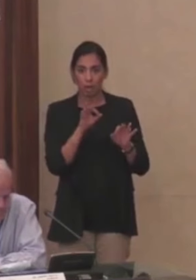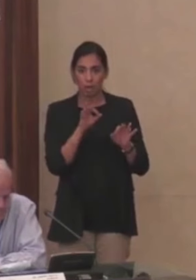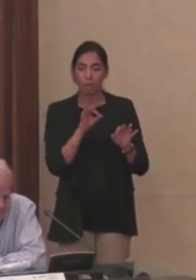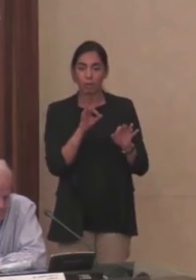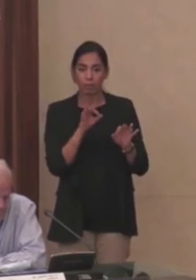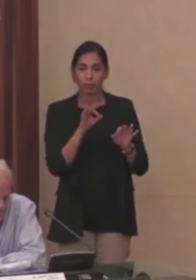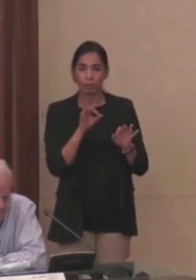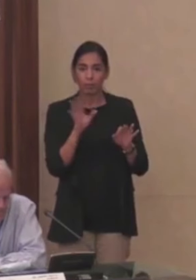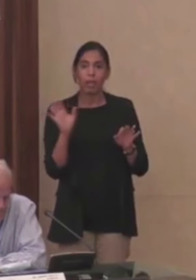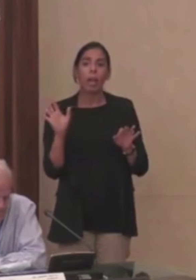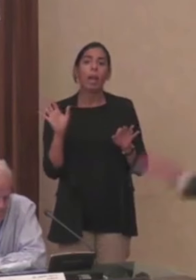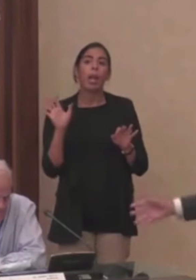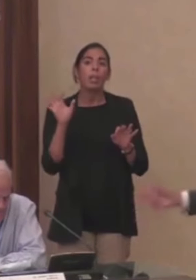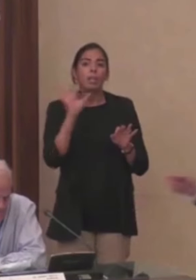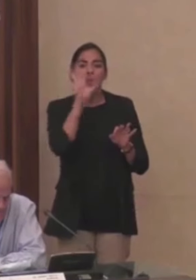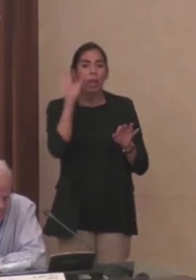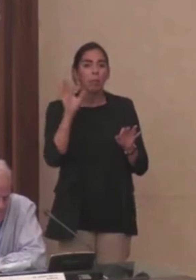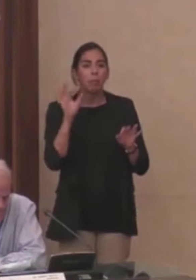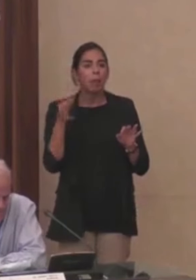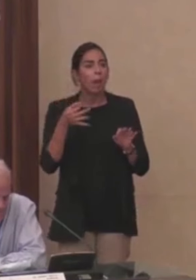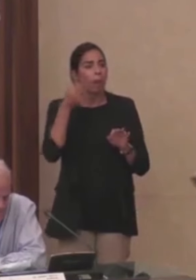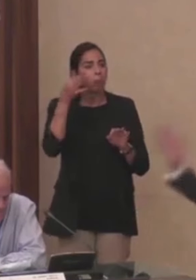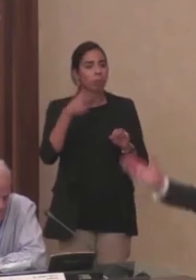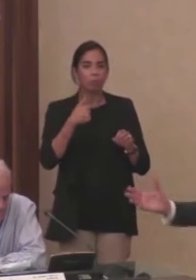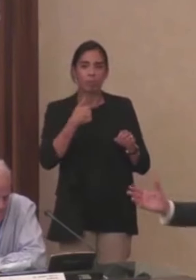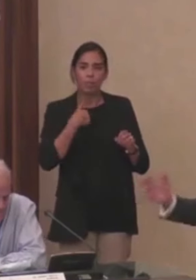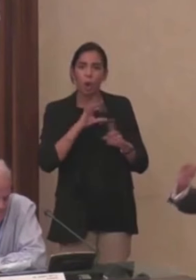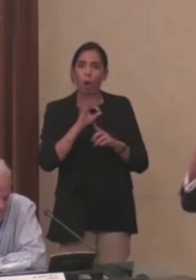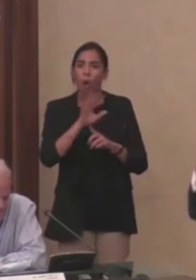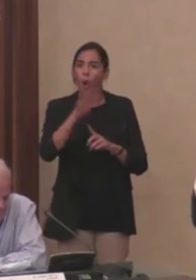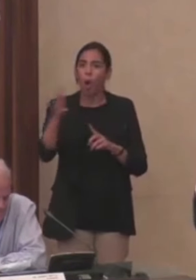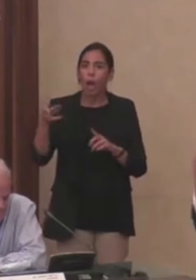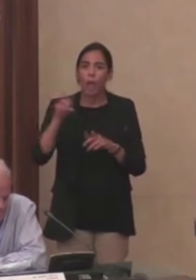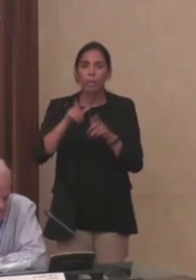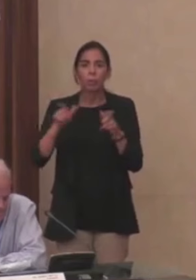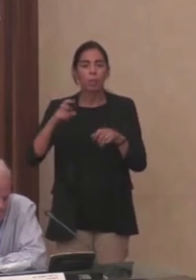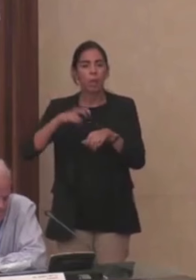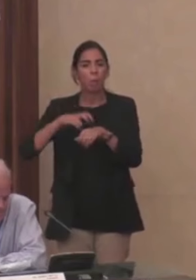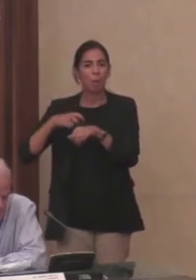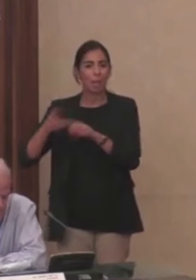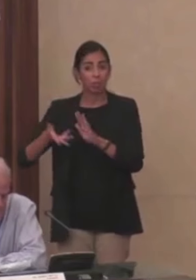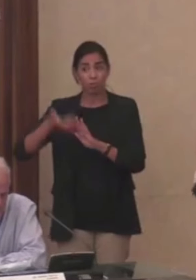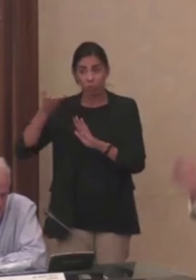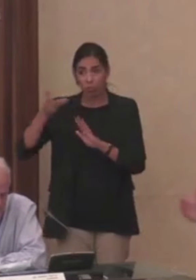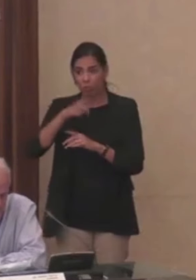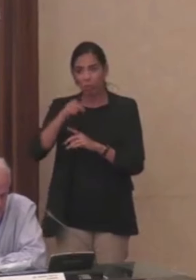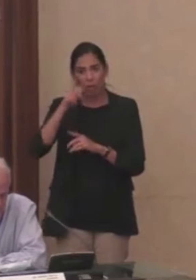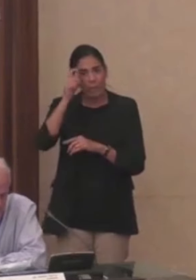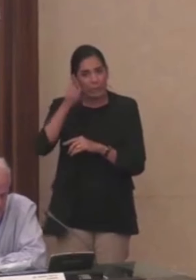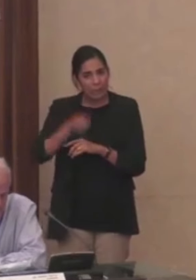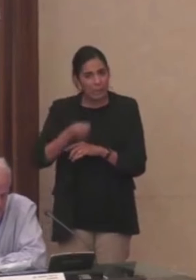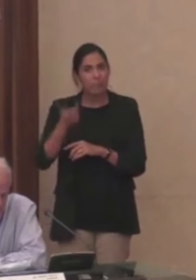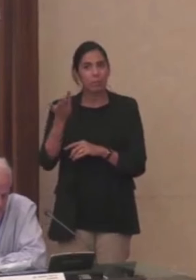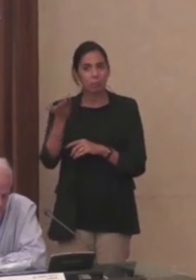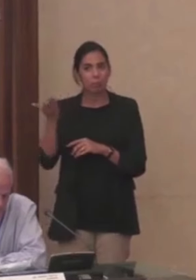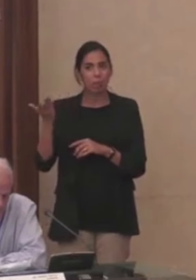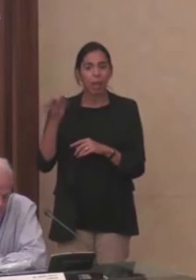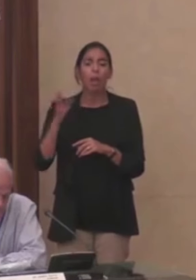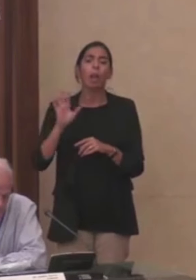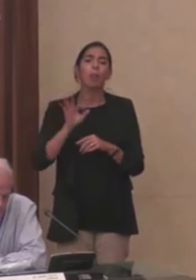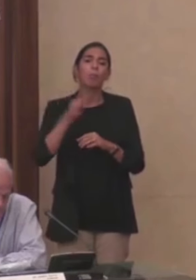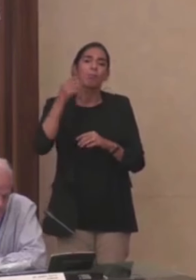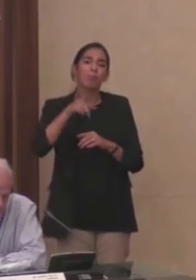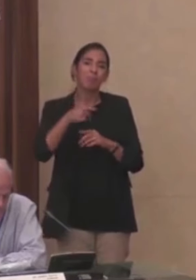will have a mentorship by me, by Peter McCulloch, via the